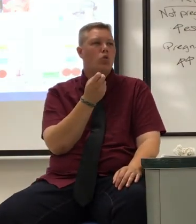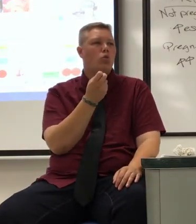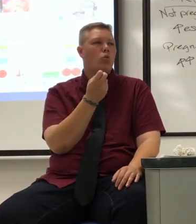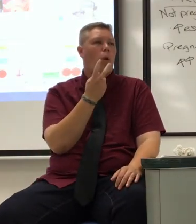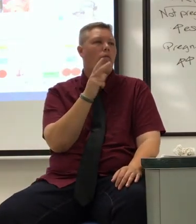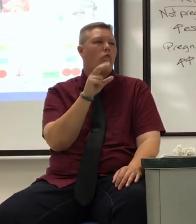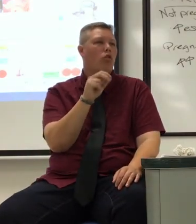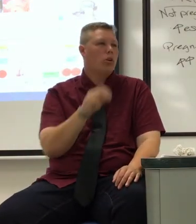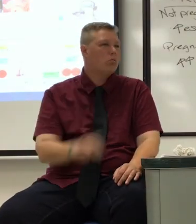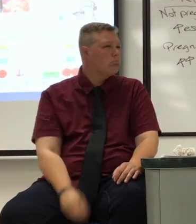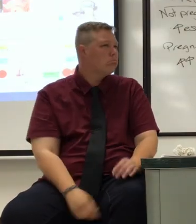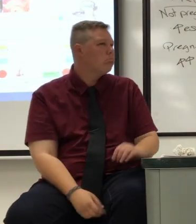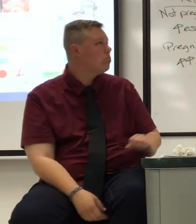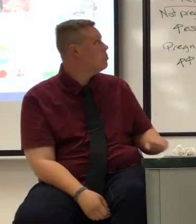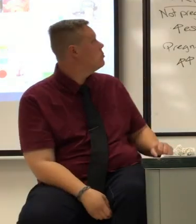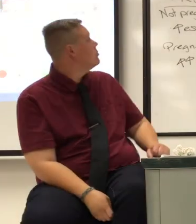12:30.